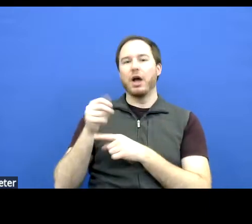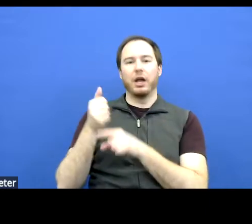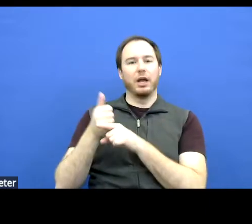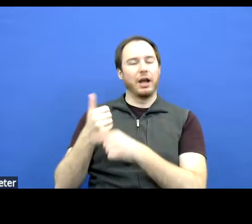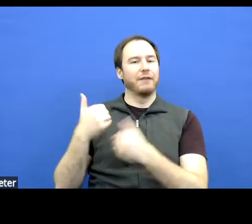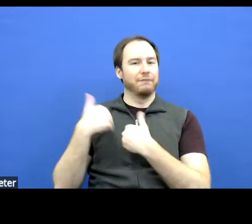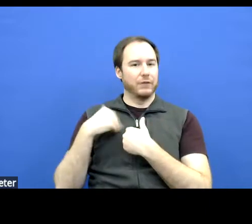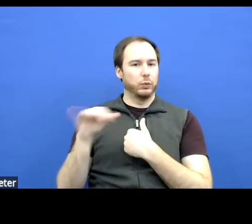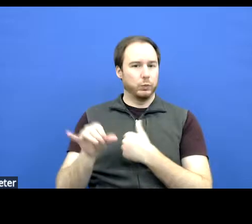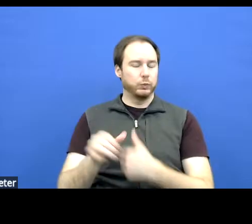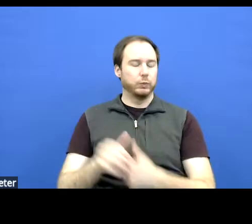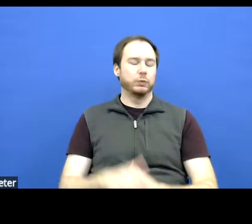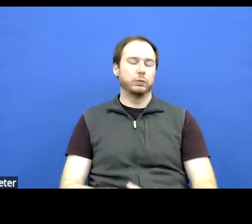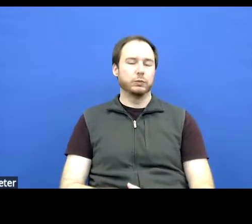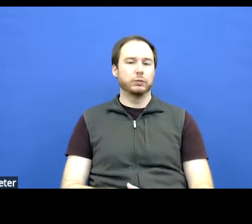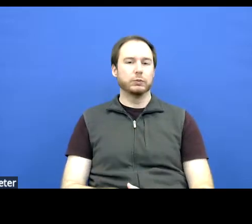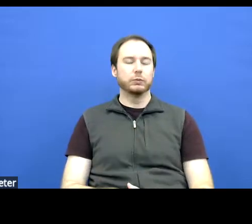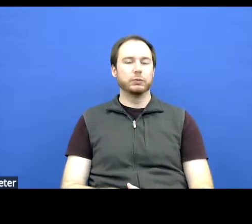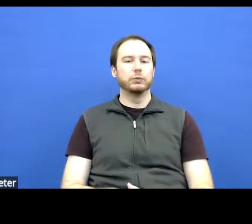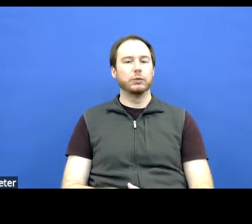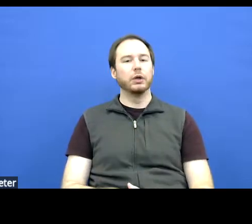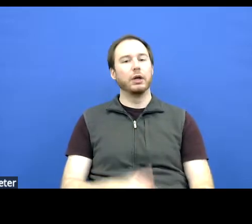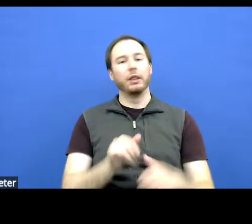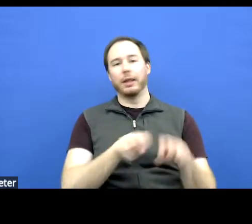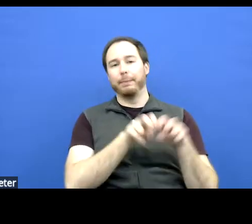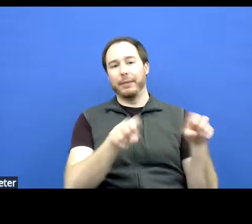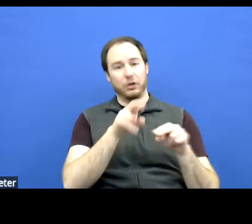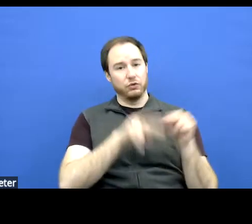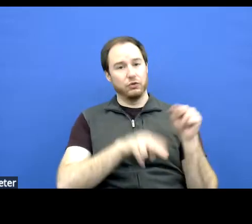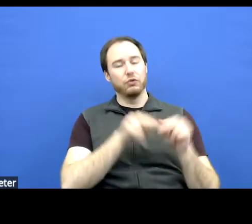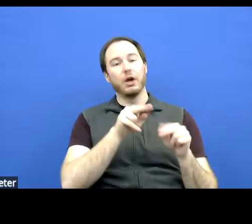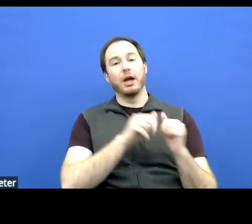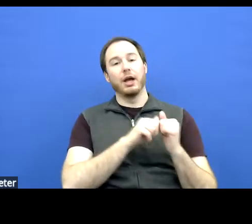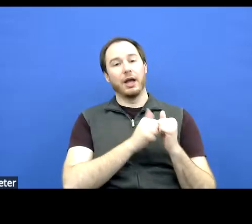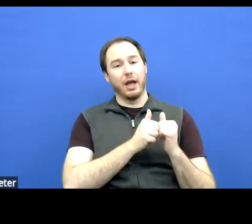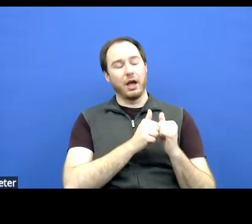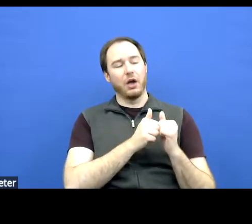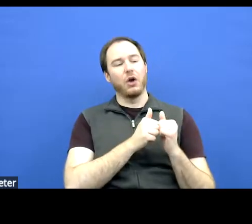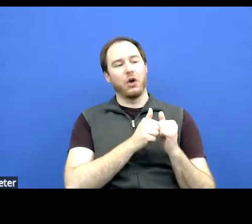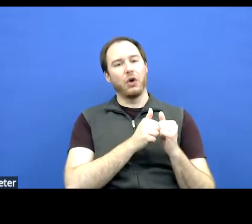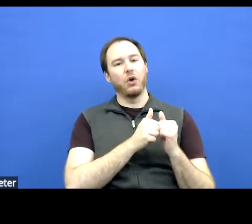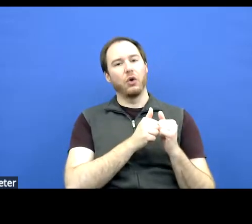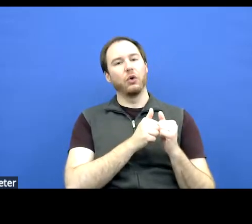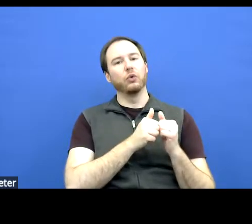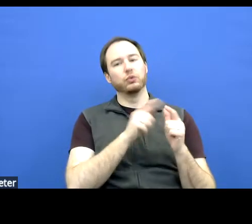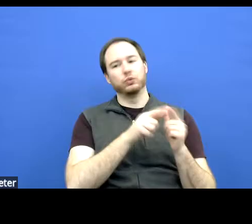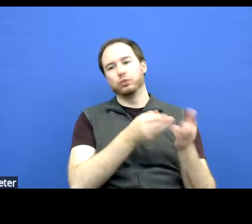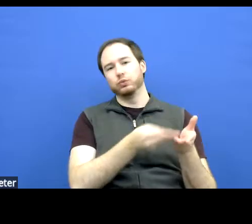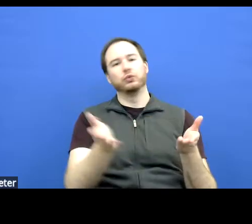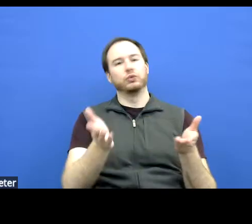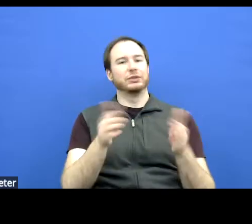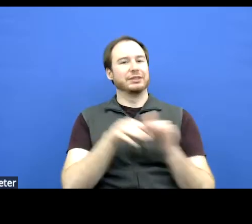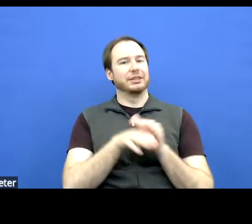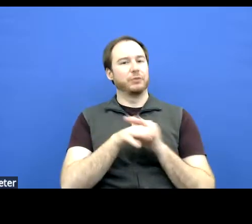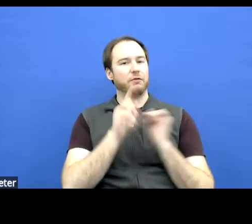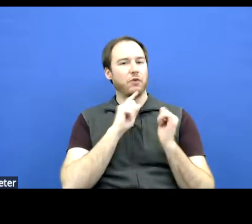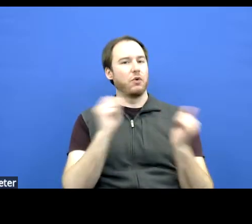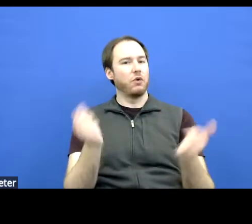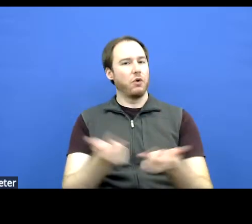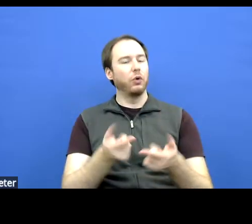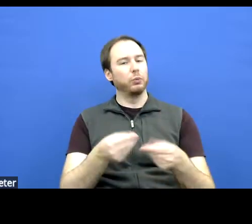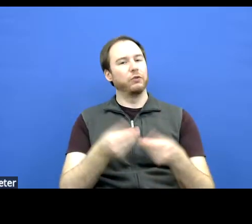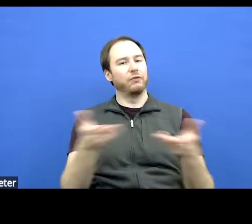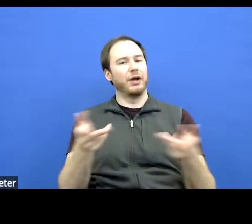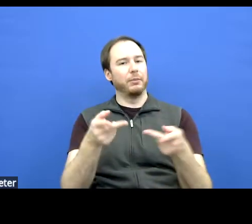lives with. The benches were constructed in a way to be accessible to everyone and provide a place